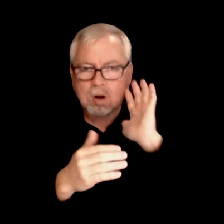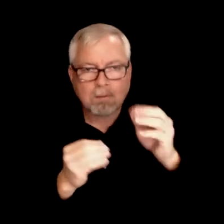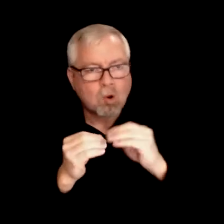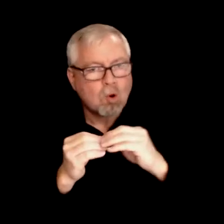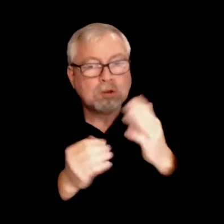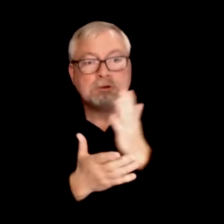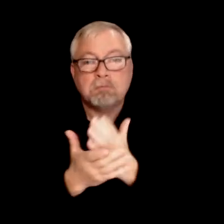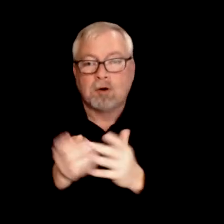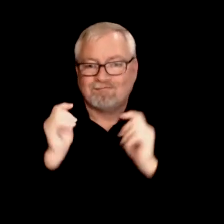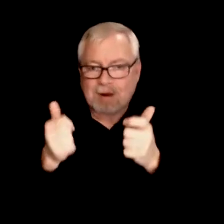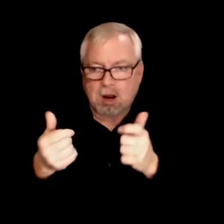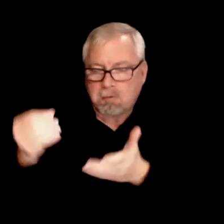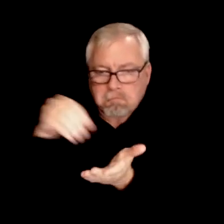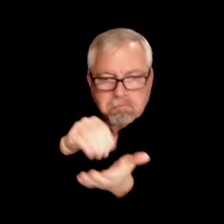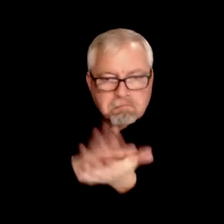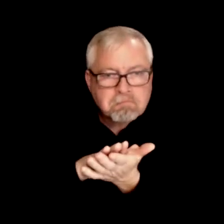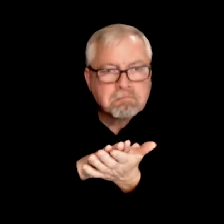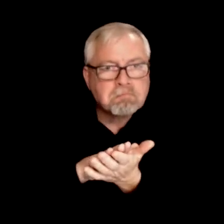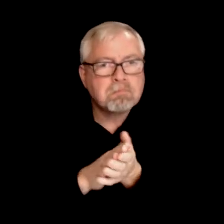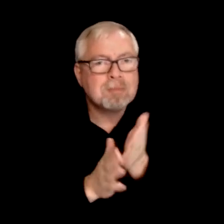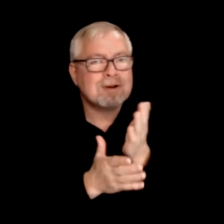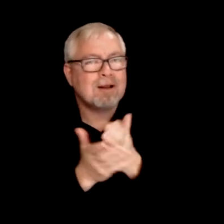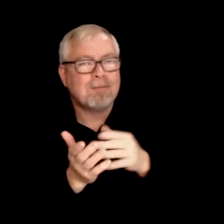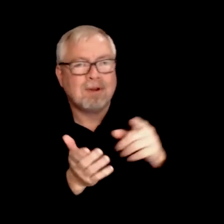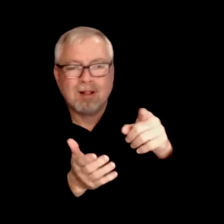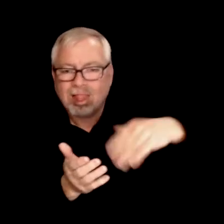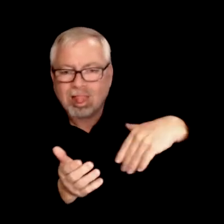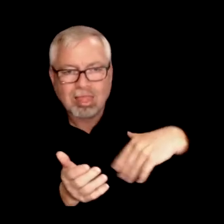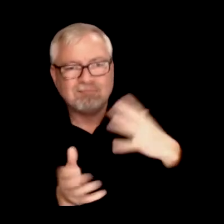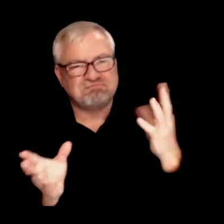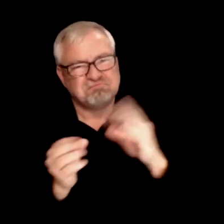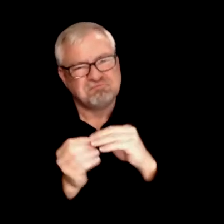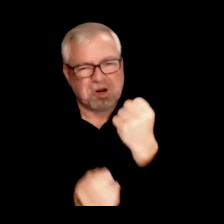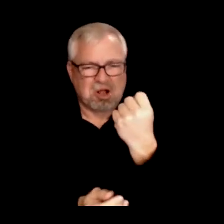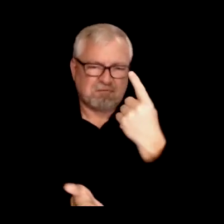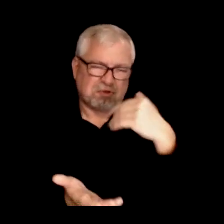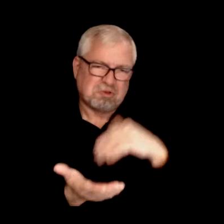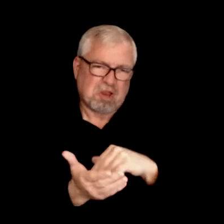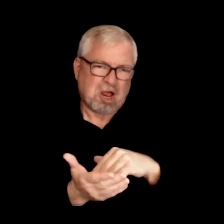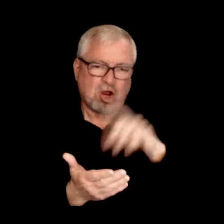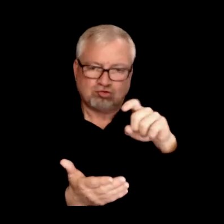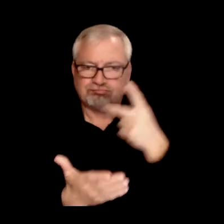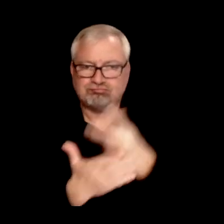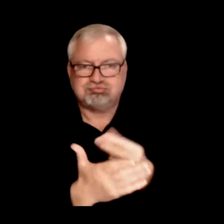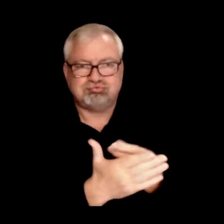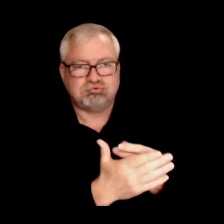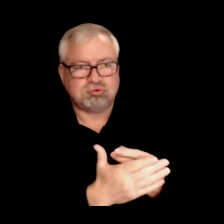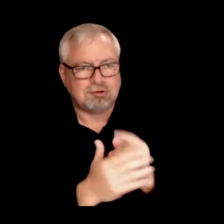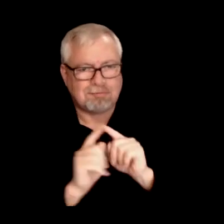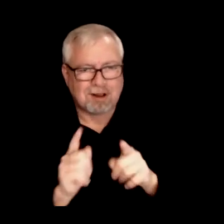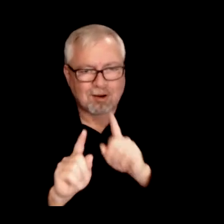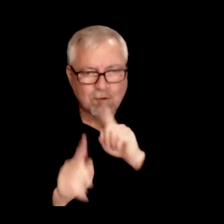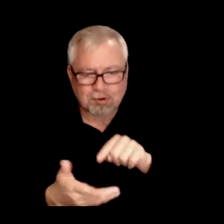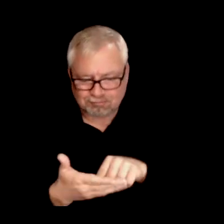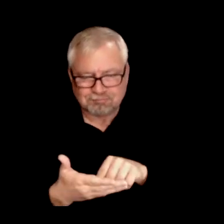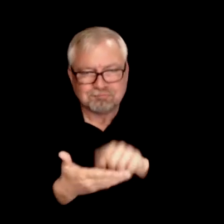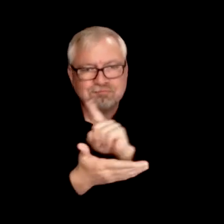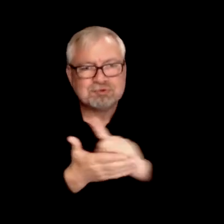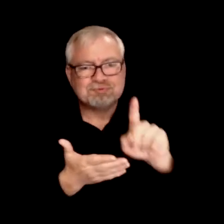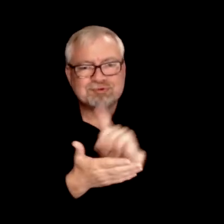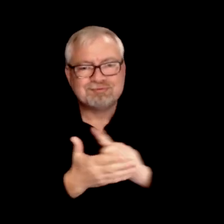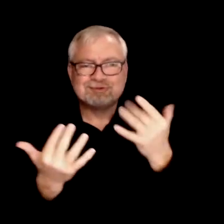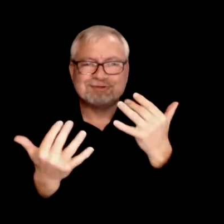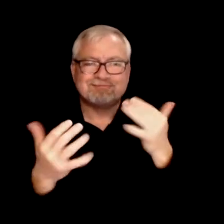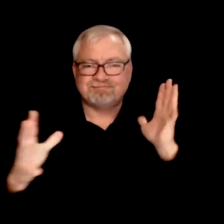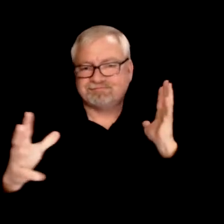11,578 doses have been administered as of yesterday. Again, we had to include what was fully complete and final on the web